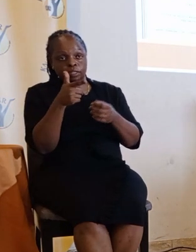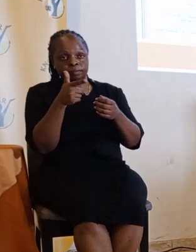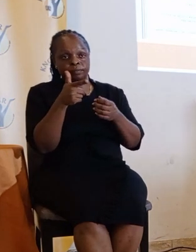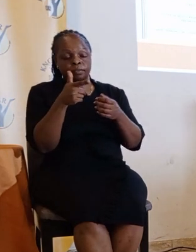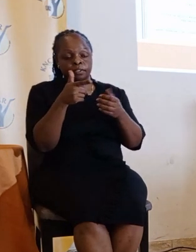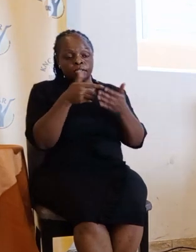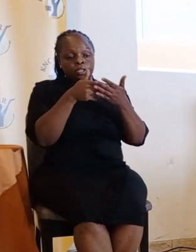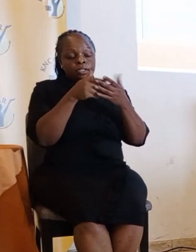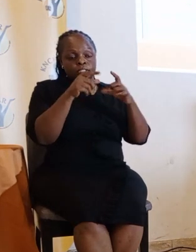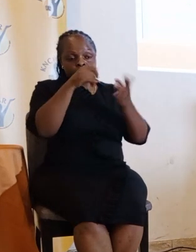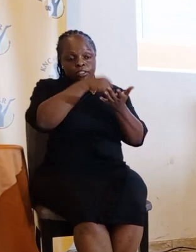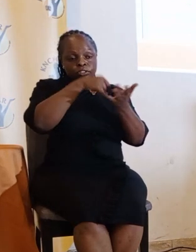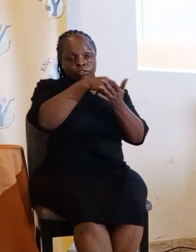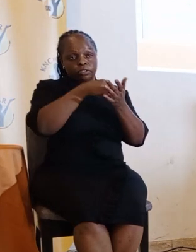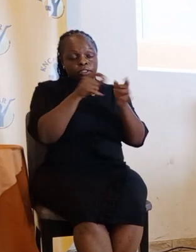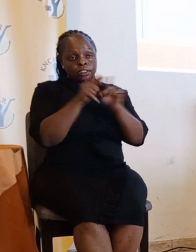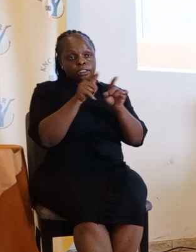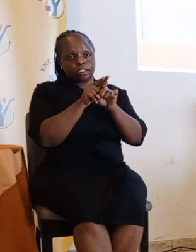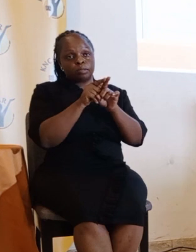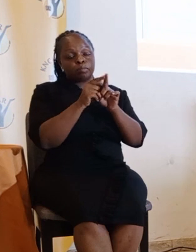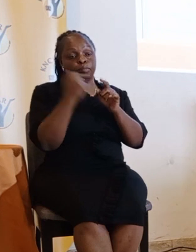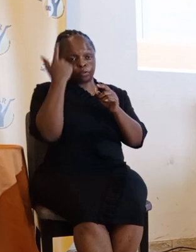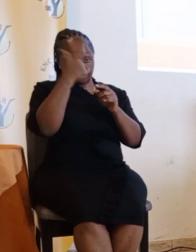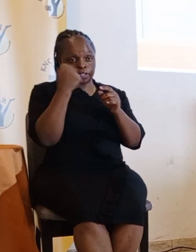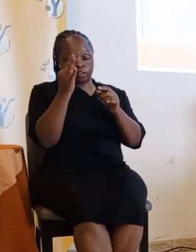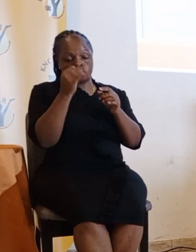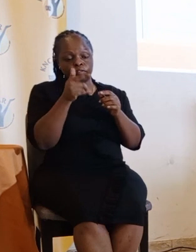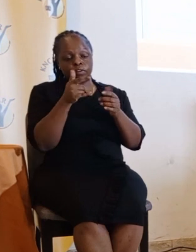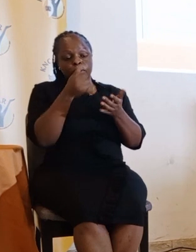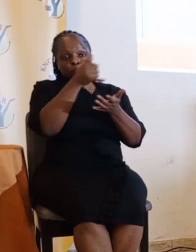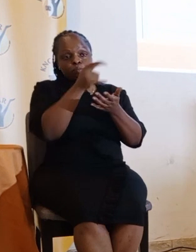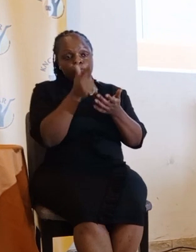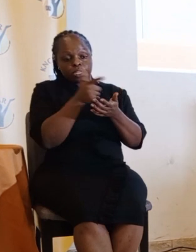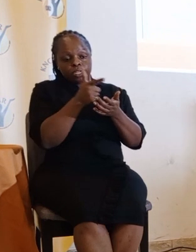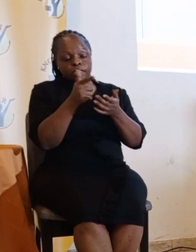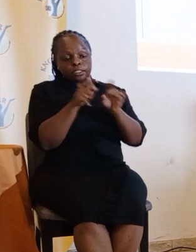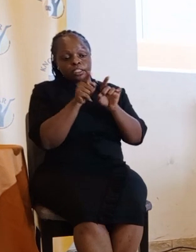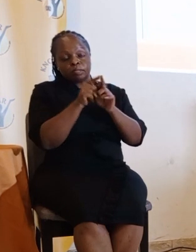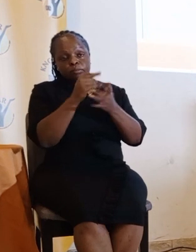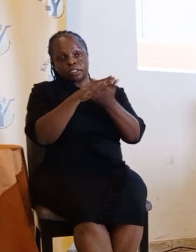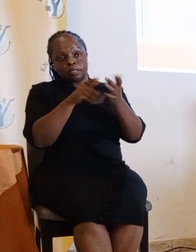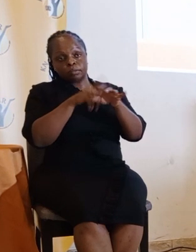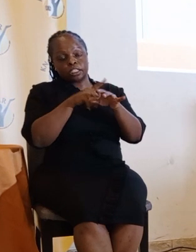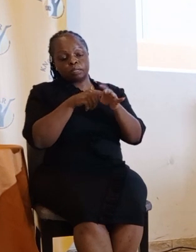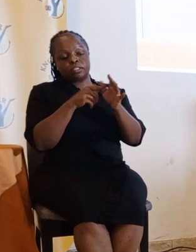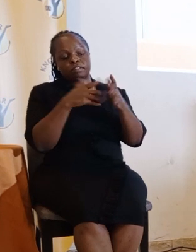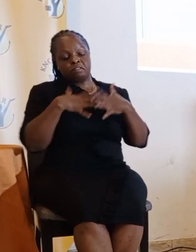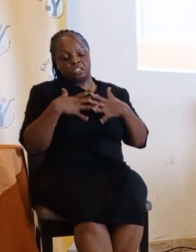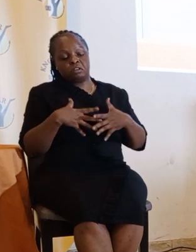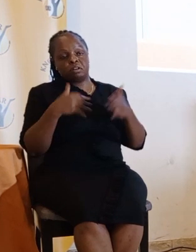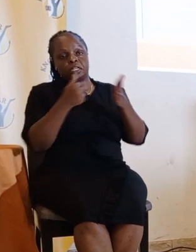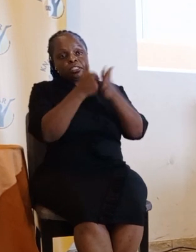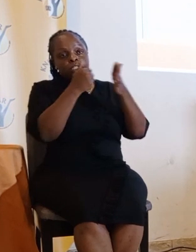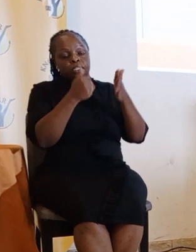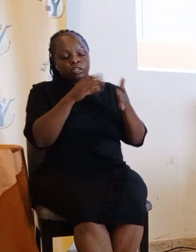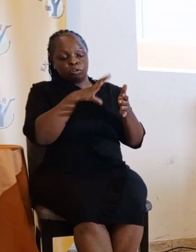of journalists and media outlets, and in some cases, physical attacks. The